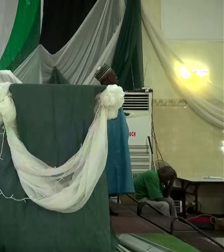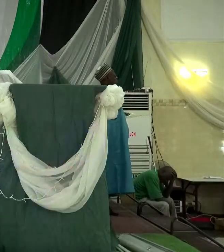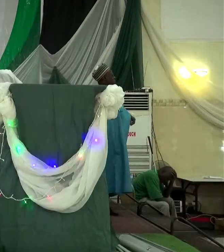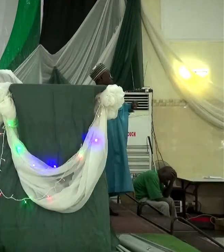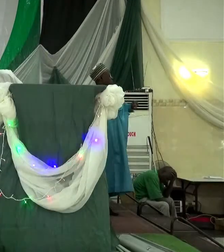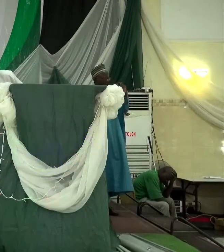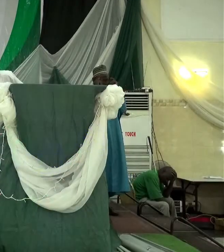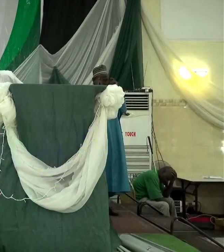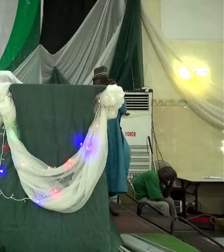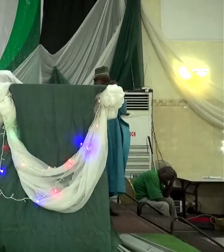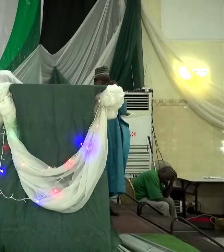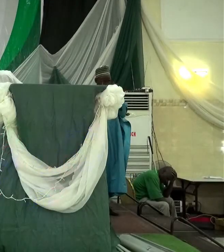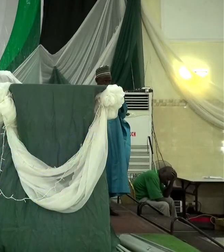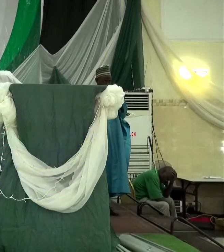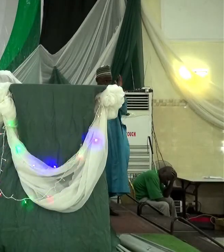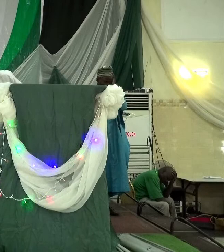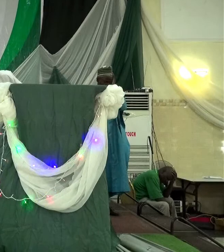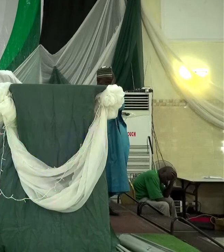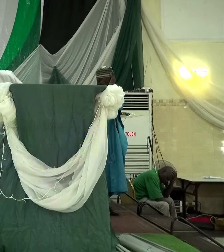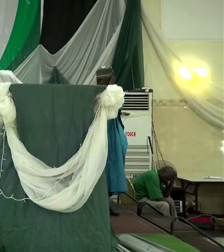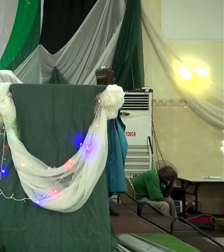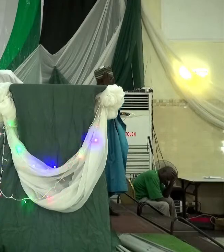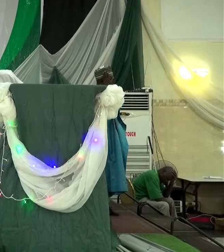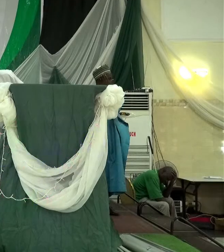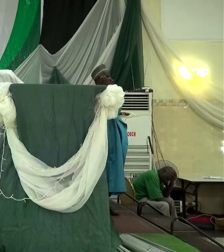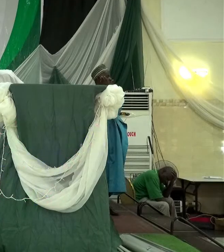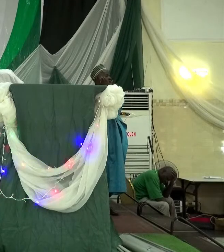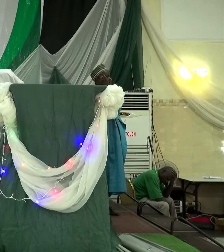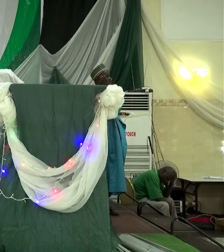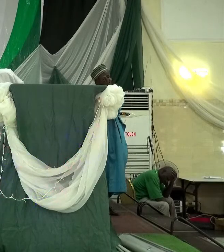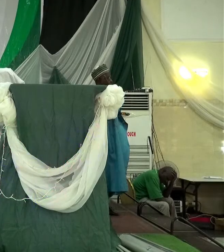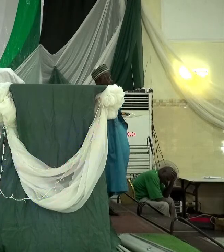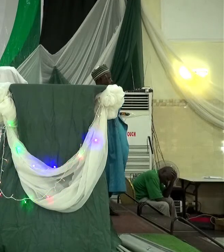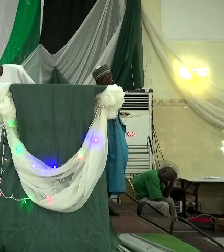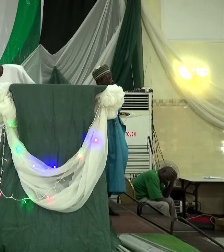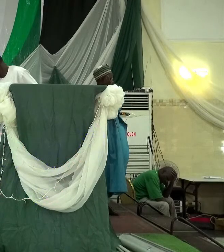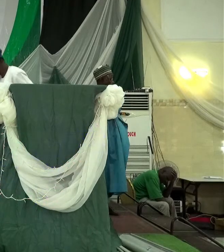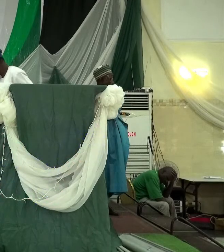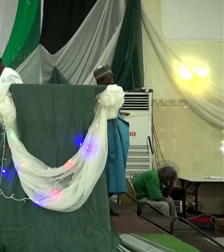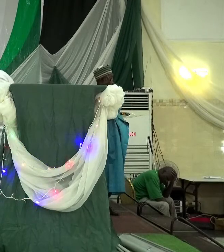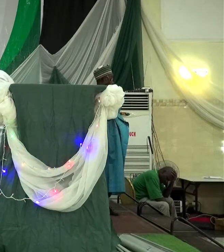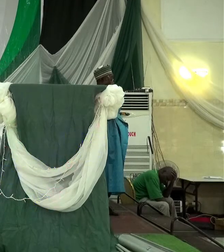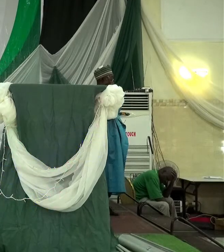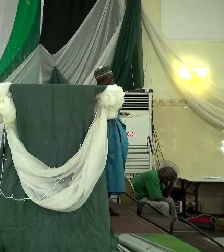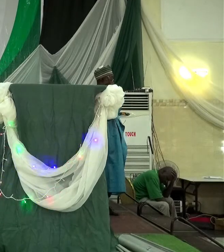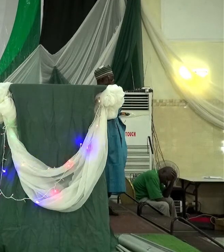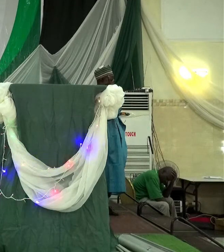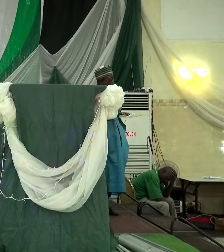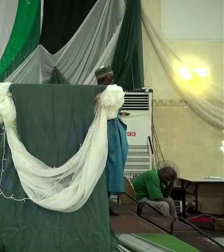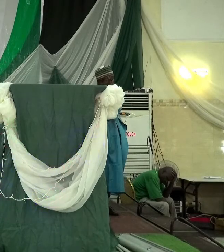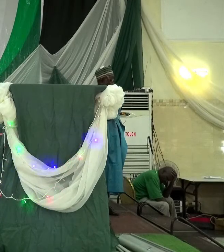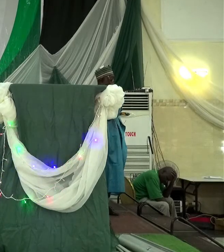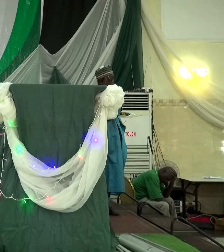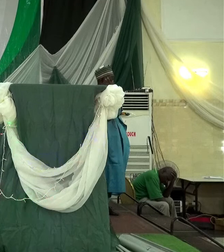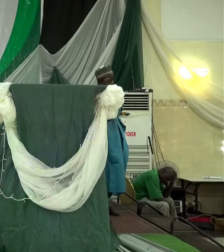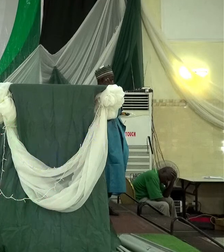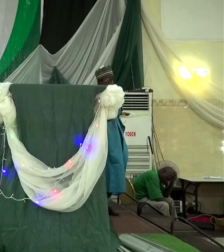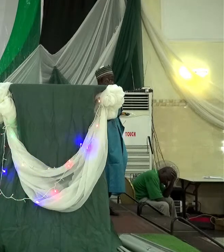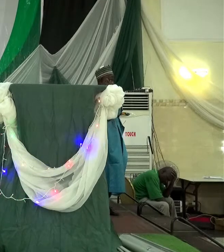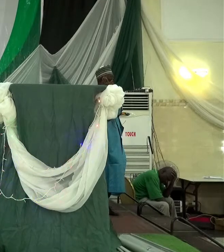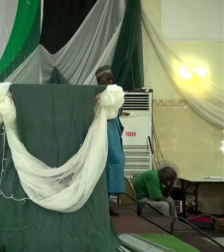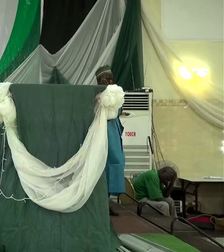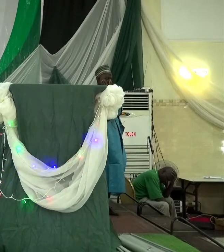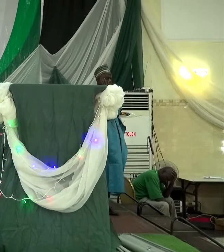ati Ustaz Abdulrazak Abdusalam Awayiwa Shiriri, former director corporate and public affairs, Voice of